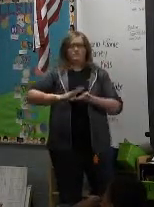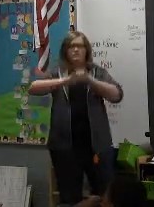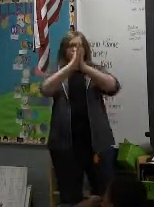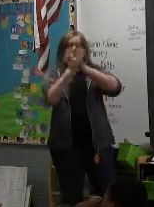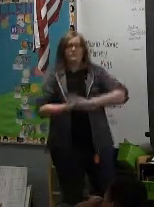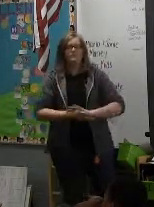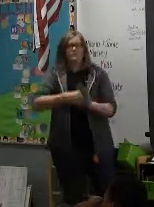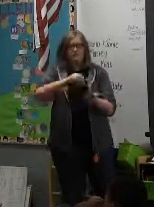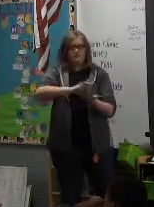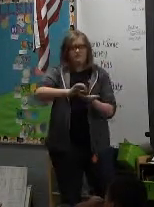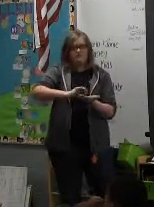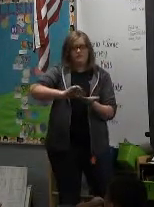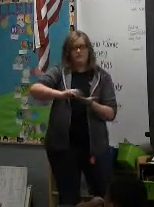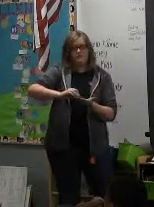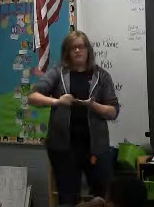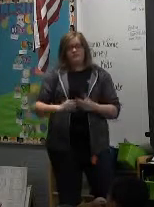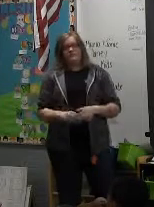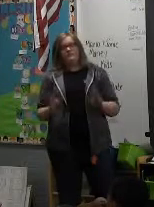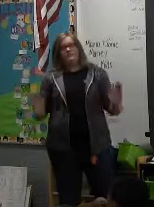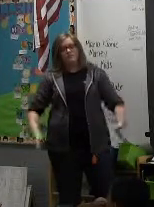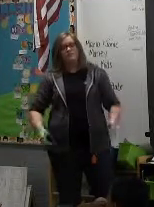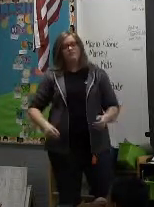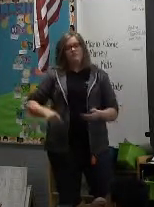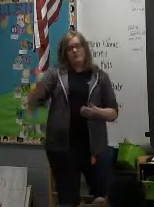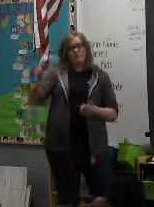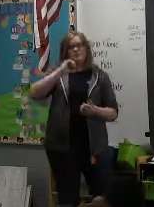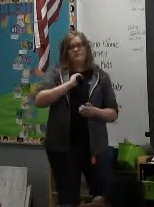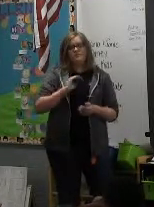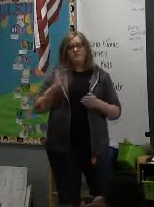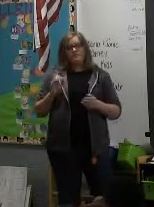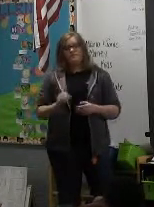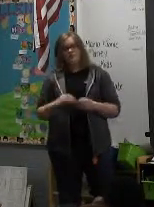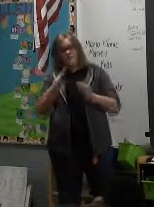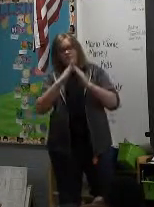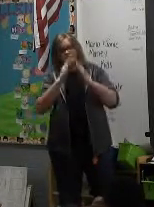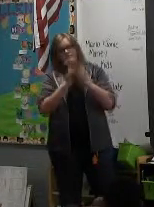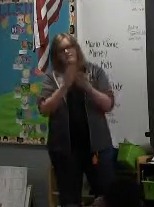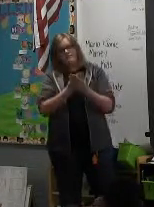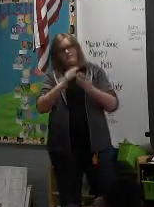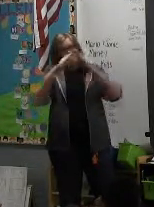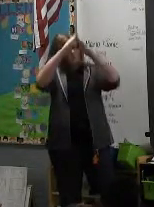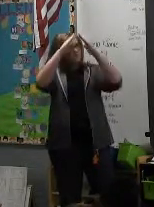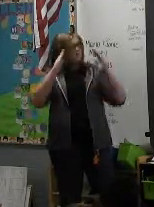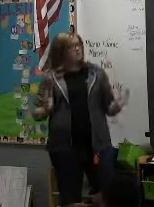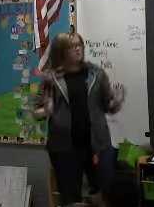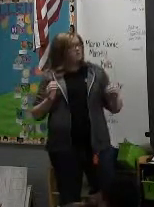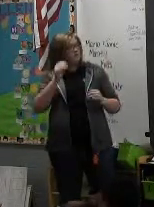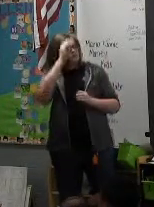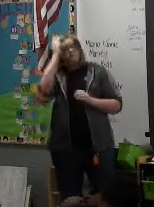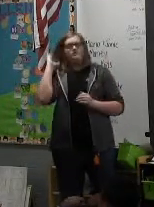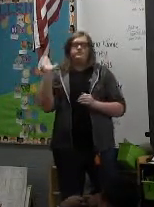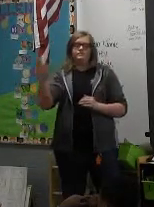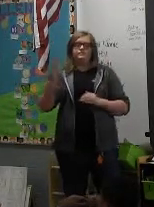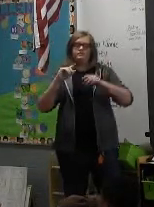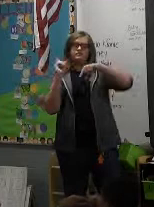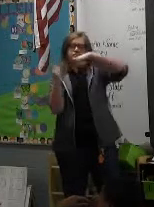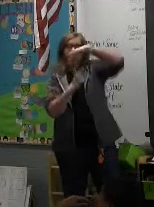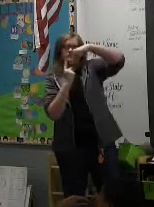a bank. He would be surrounded by numbers just like he wanted.